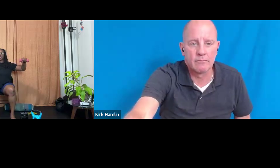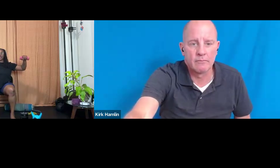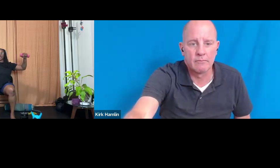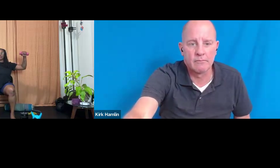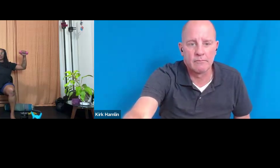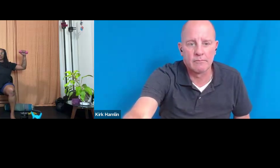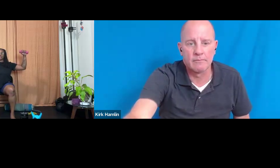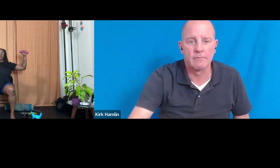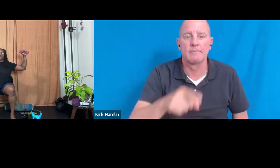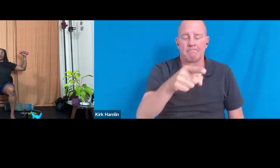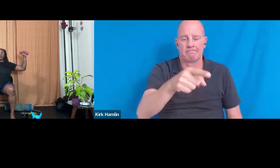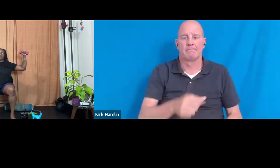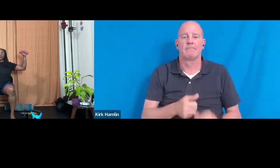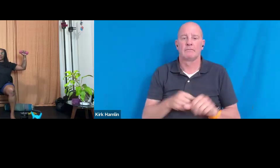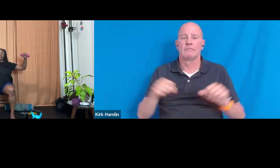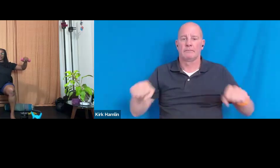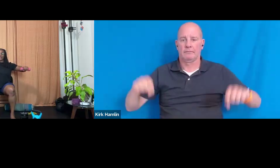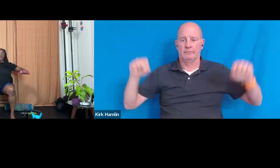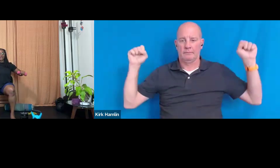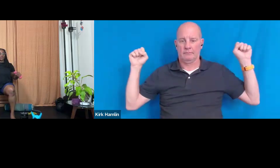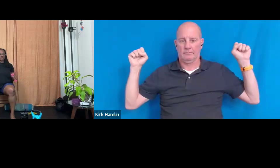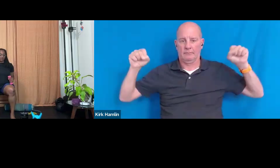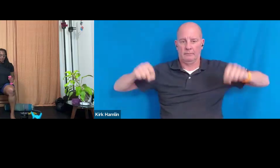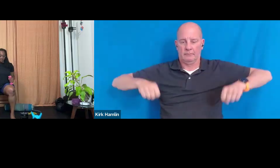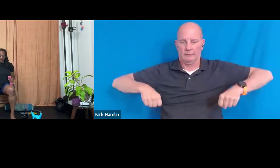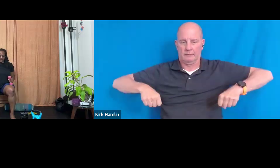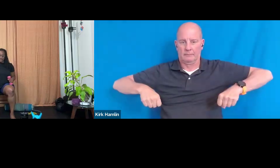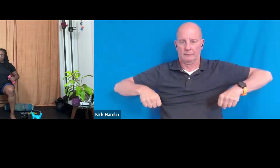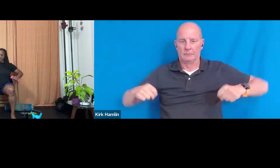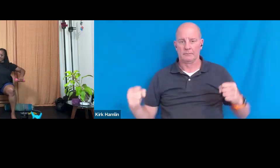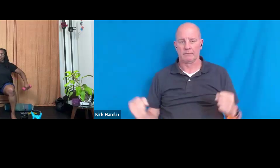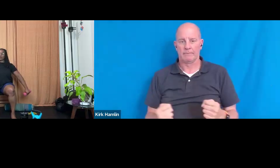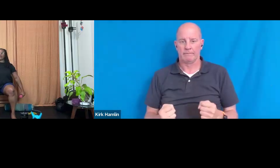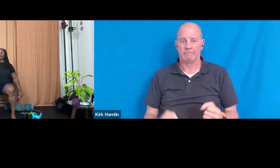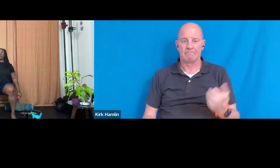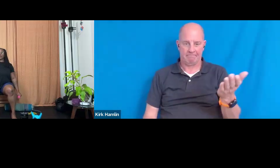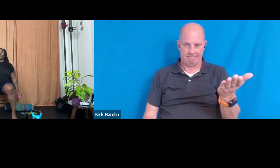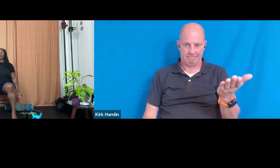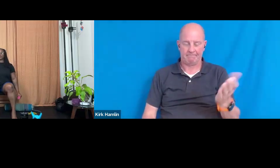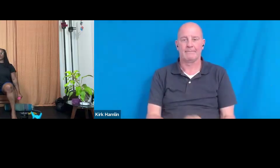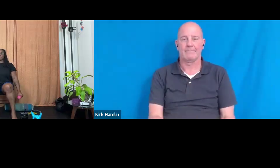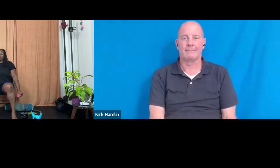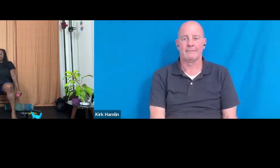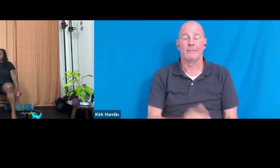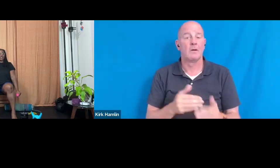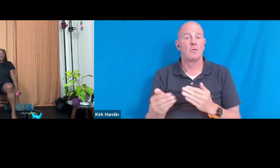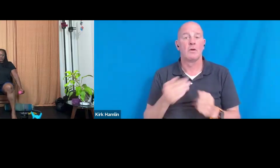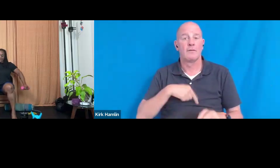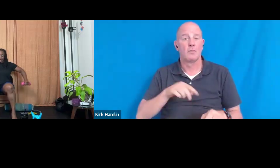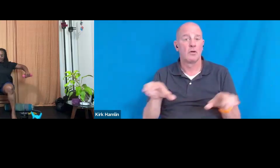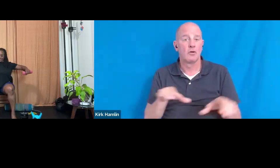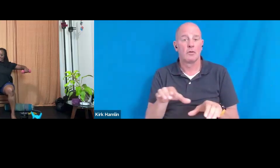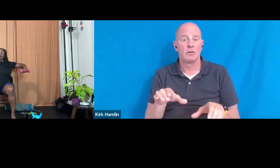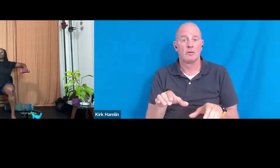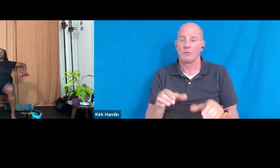hips, and then you'll rotate up. You're welcome to give it a shot. All right, whatever we're doing, we're gonna